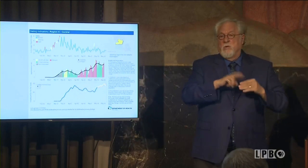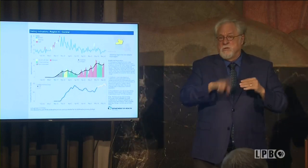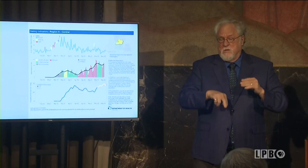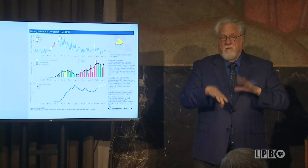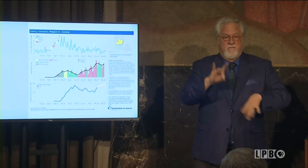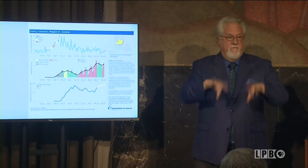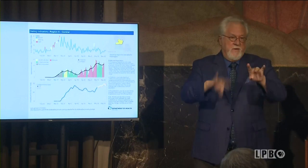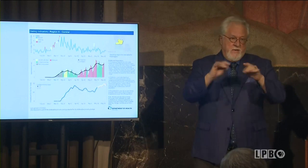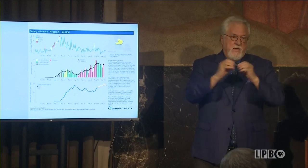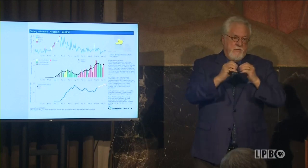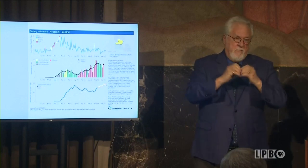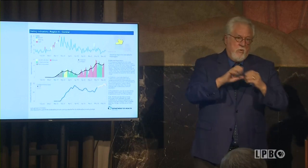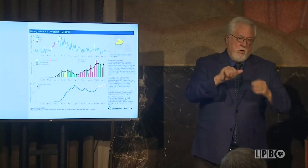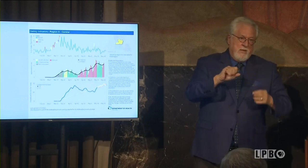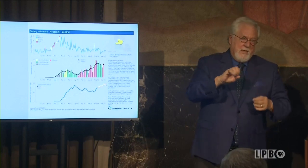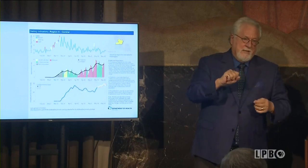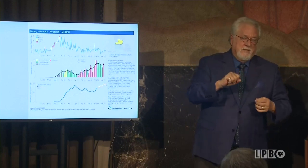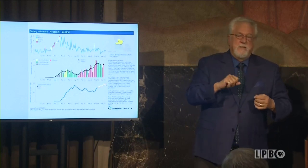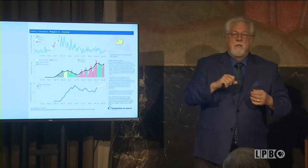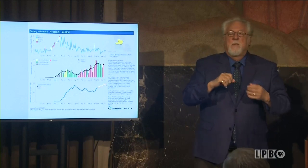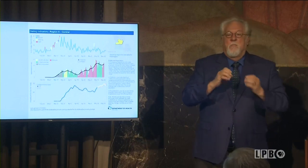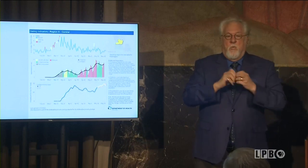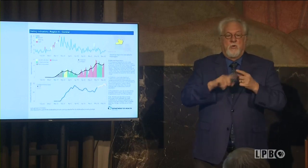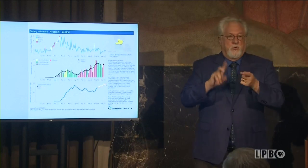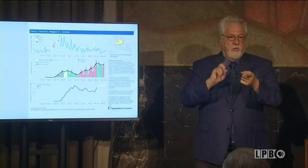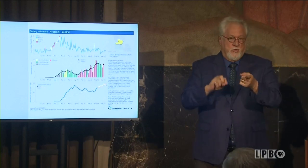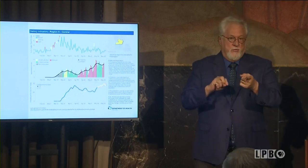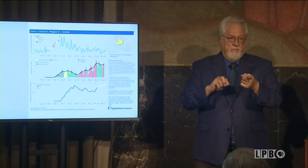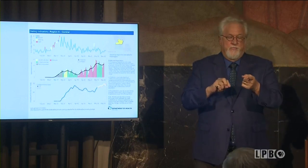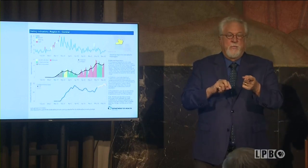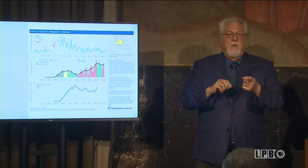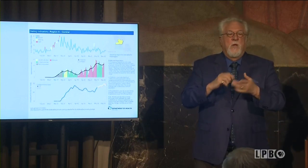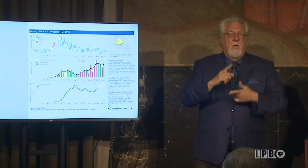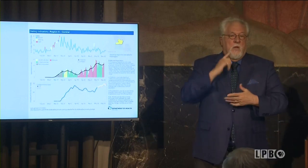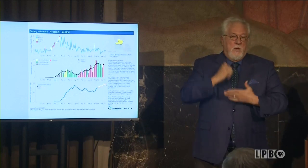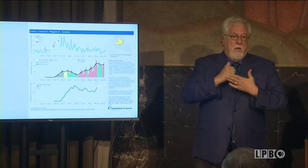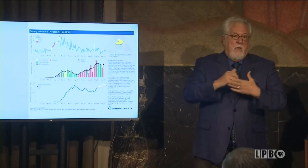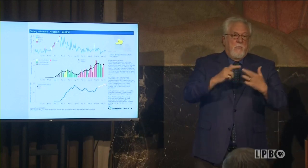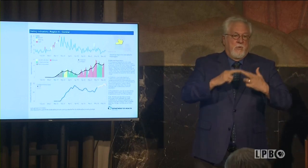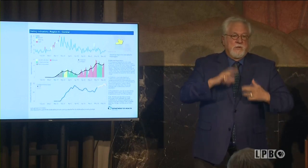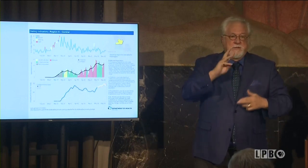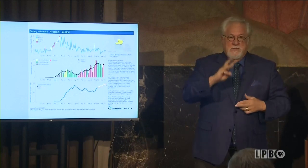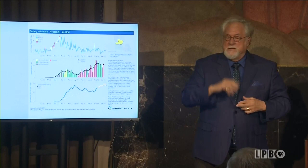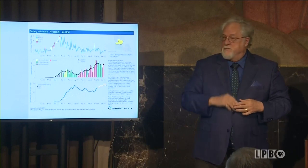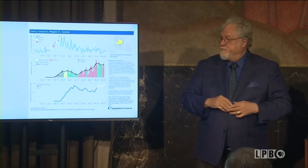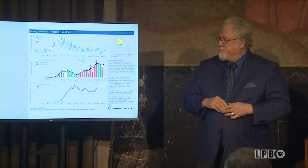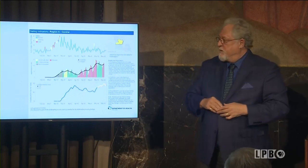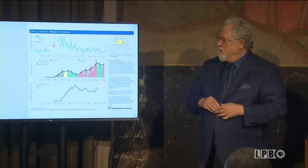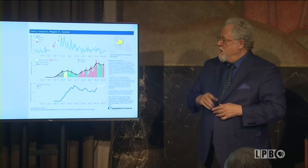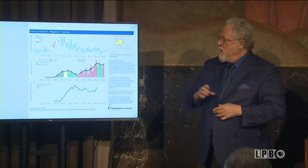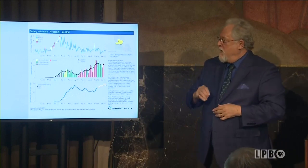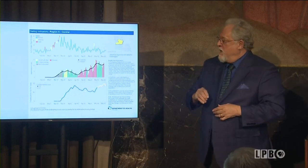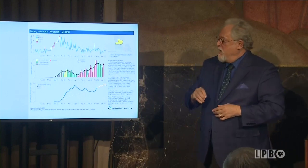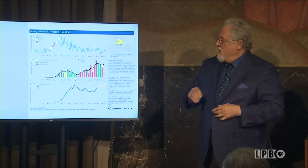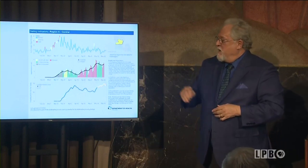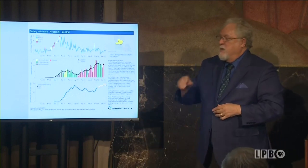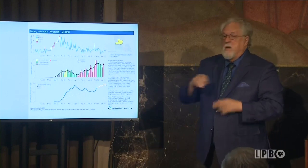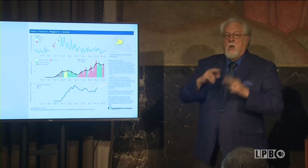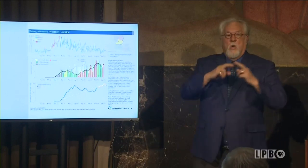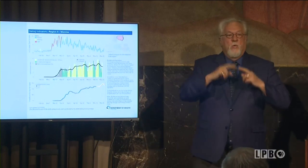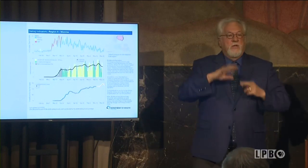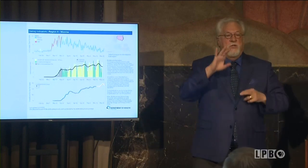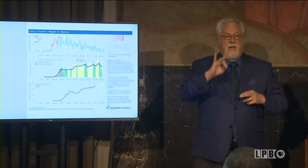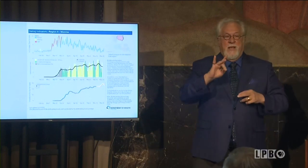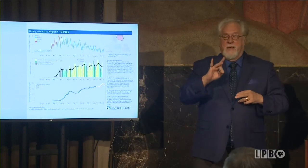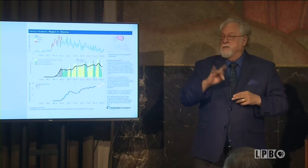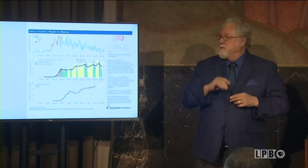finding a lot more cases. That means there's a lot more to be done on the ground to help Region 6. Region 8 is